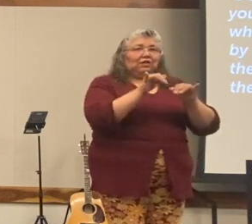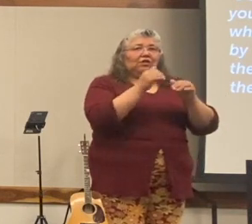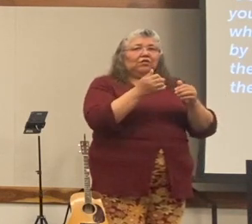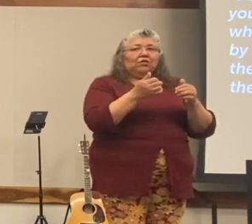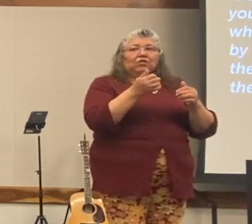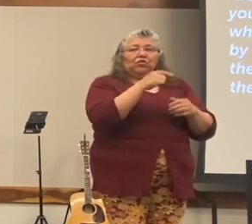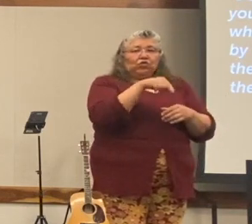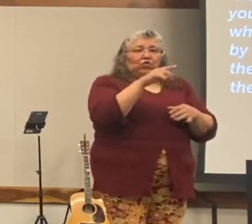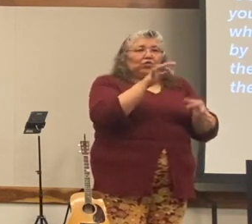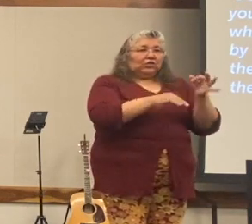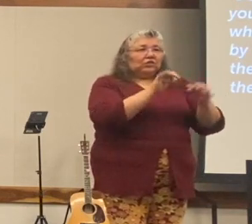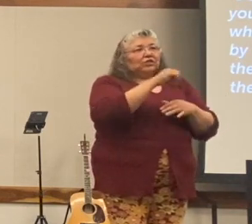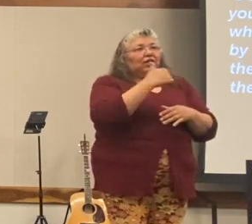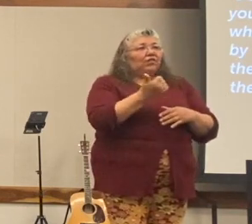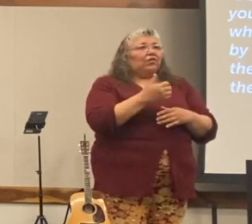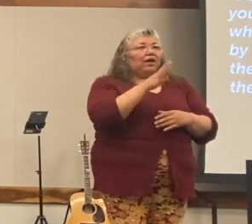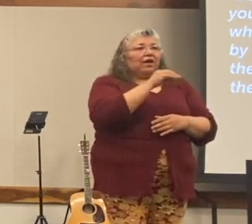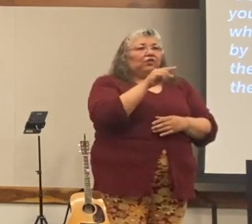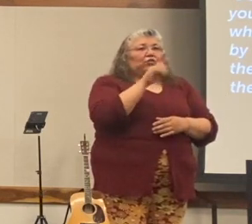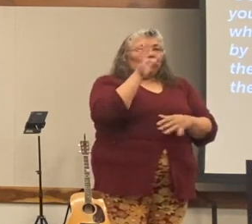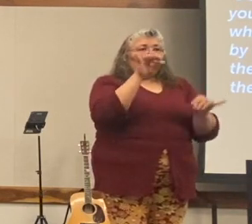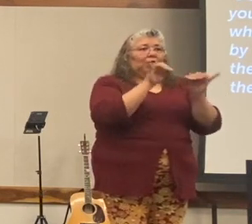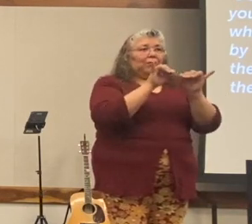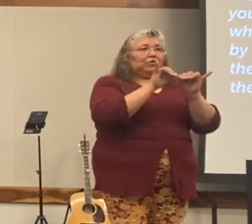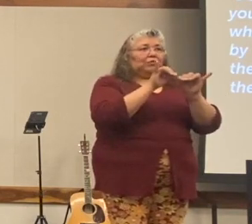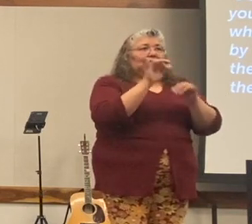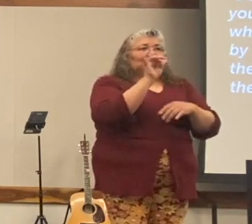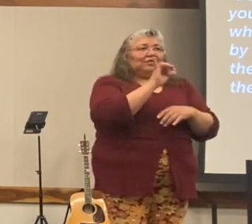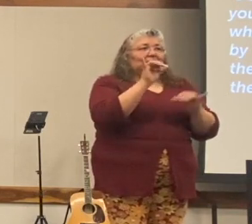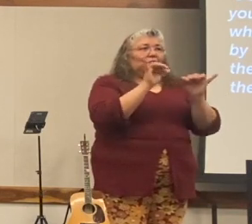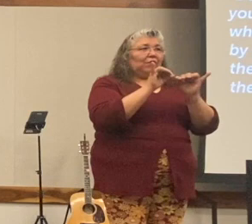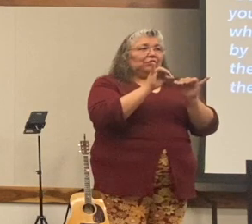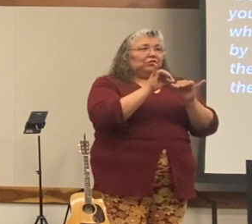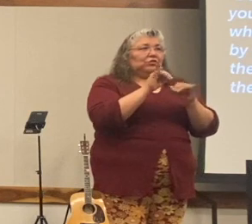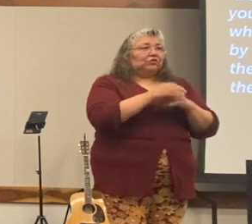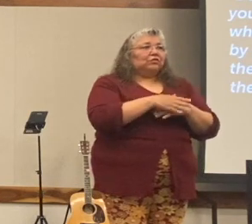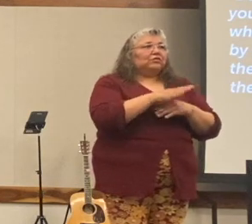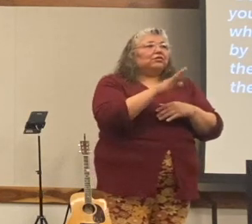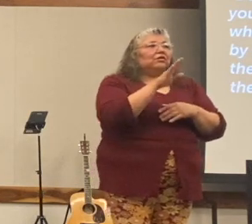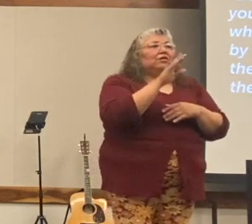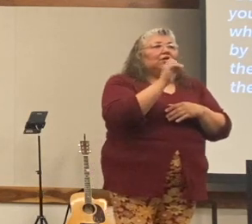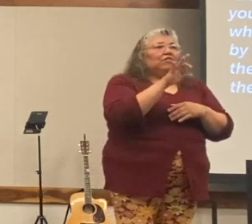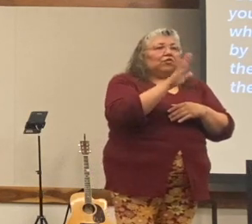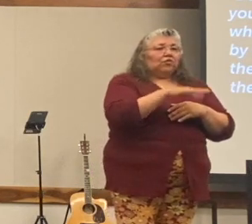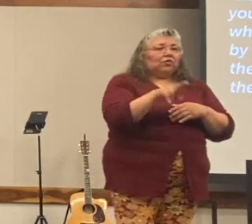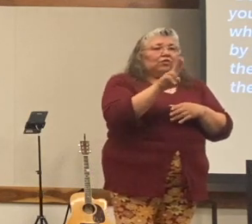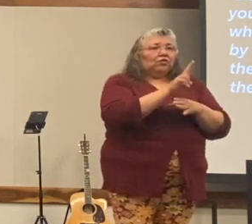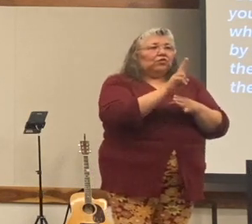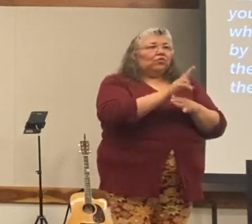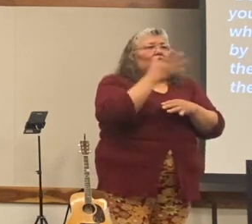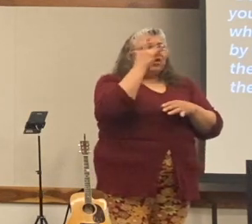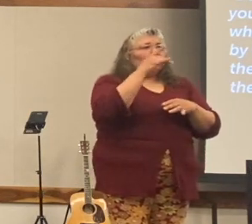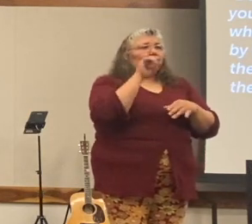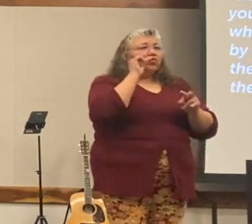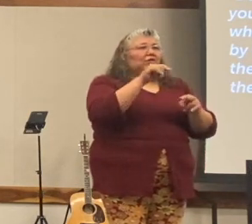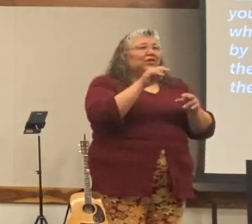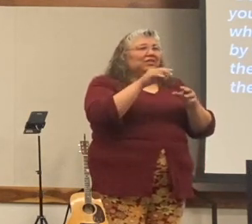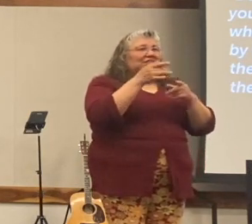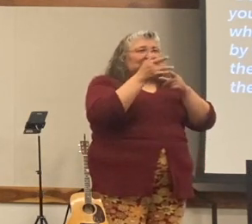you judge others, and you will be measured by the same measure you use. Why do you look at the splinter in your brother's